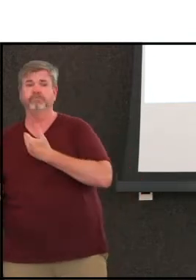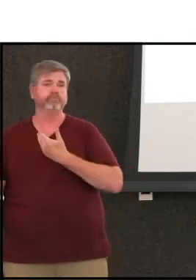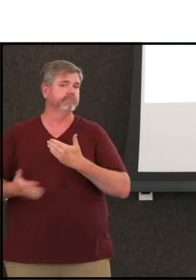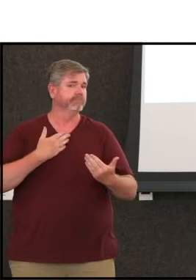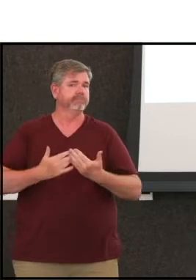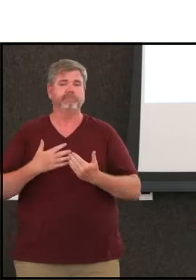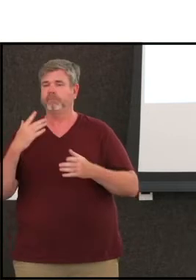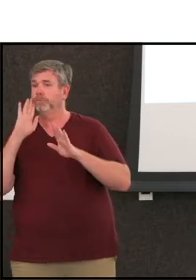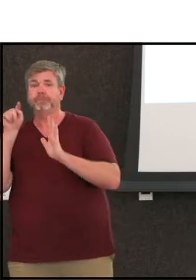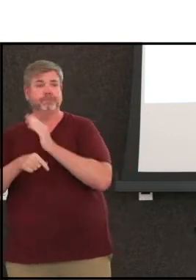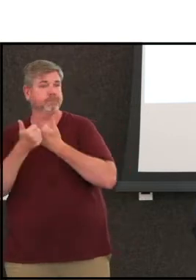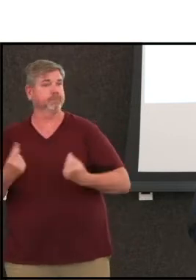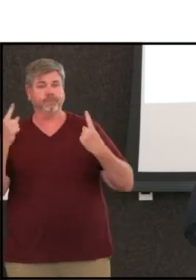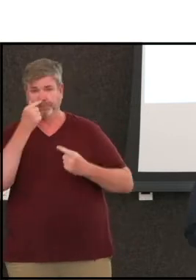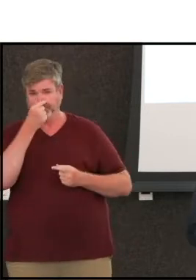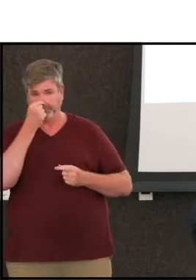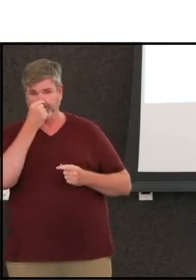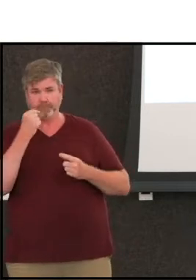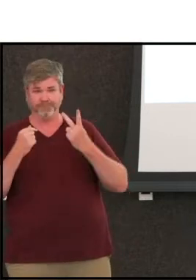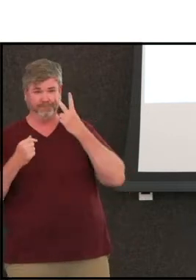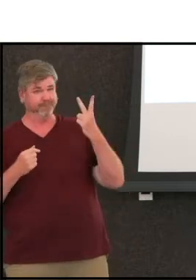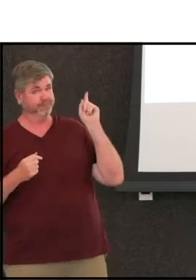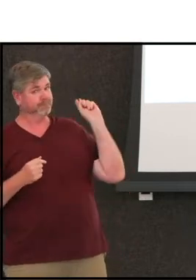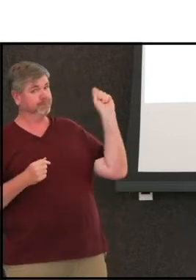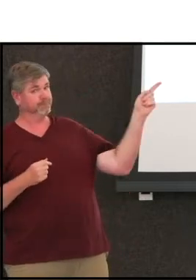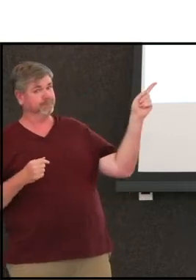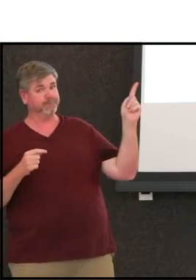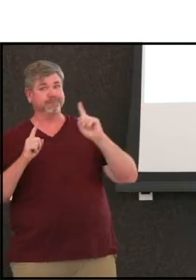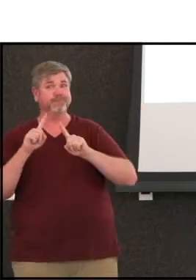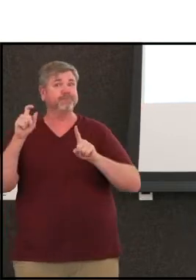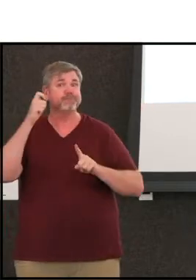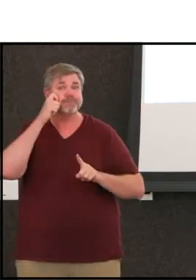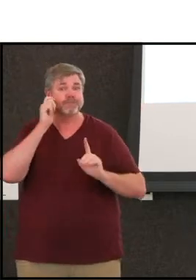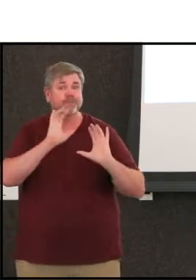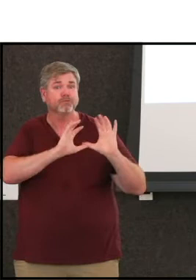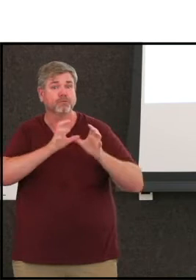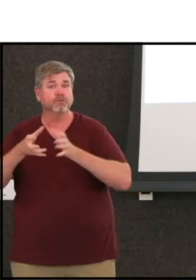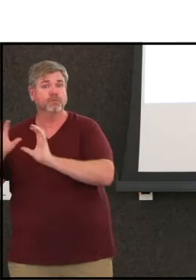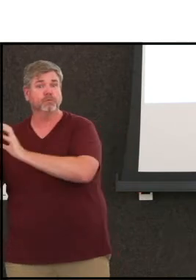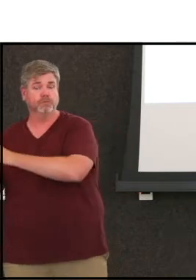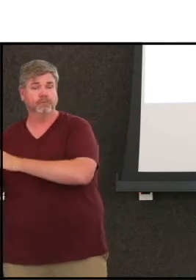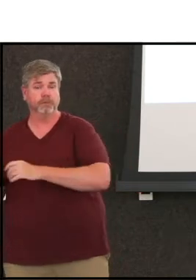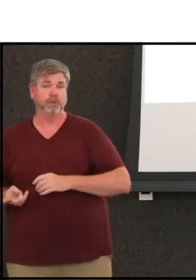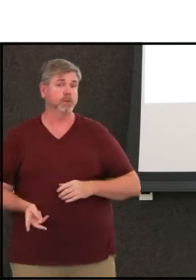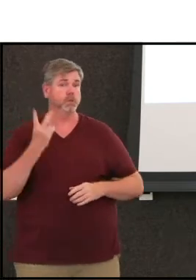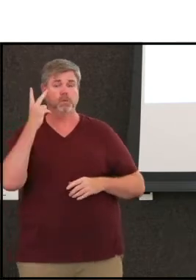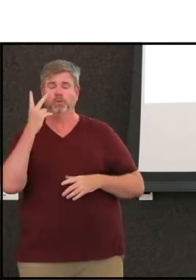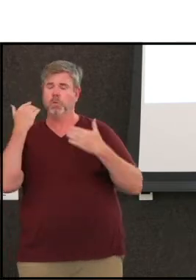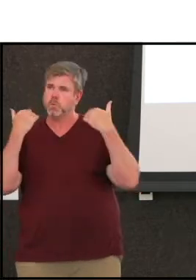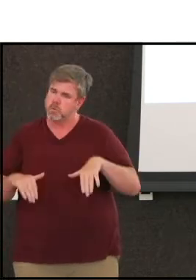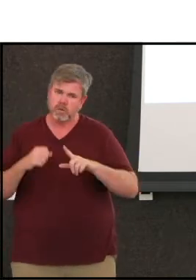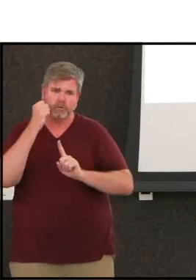the breakdown by race, for example, here, while it does show that there are two groups that are hit the most, every group